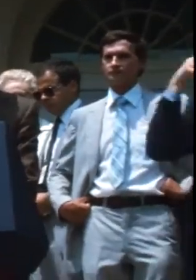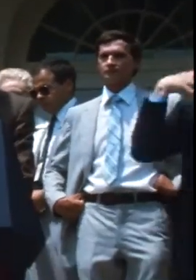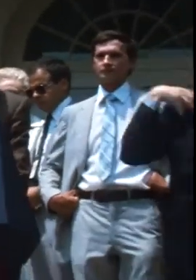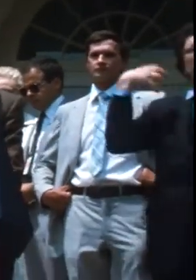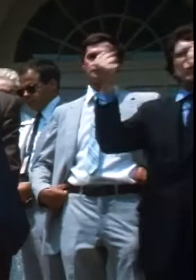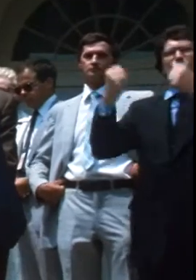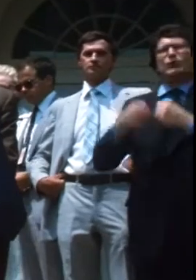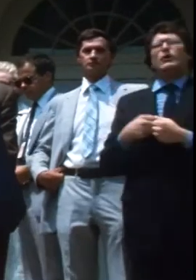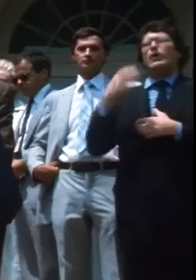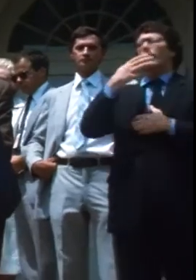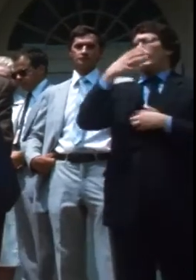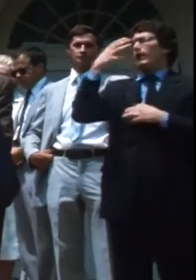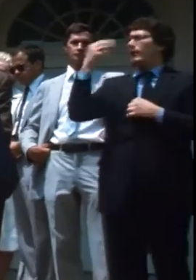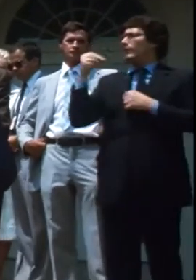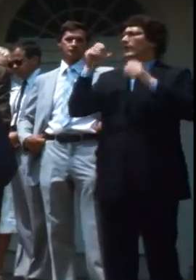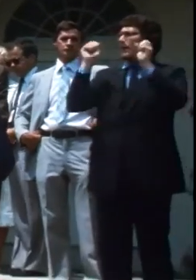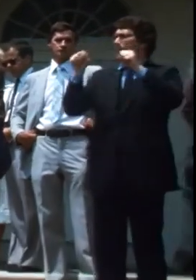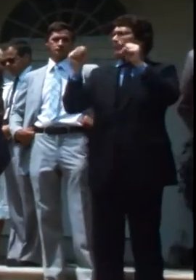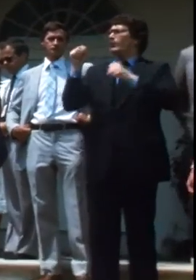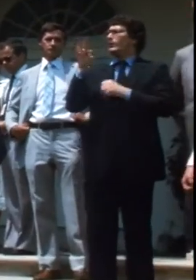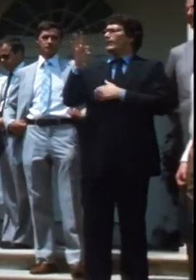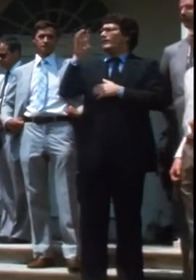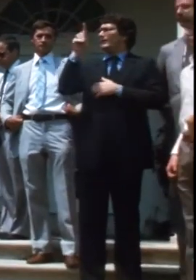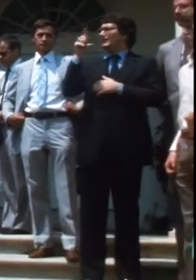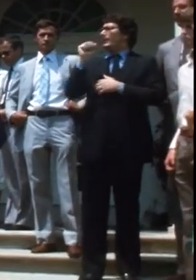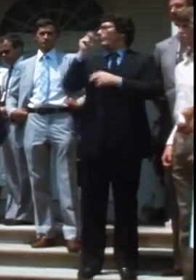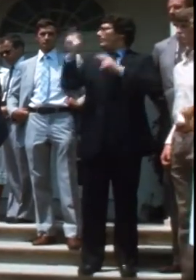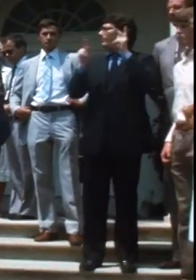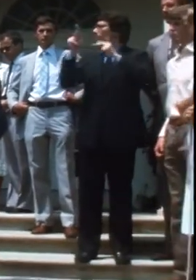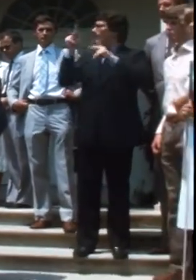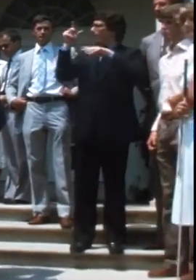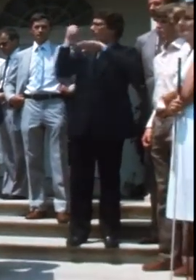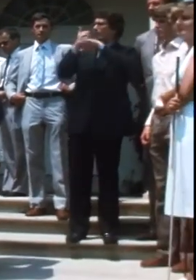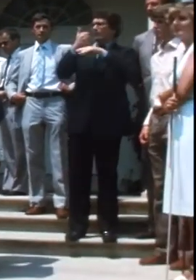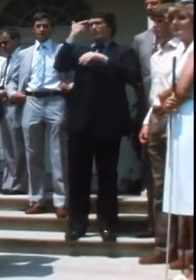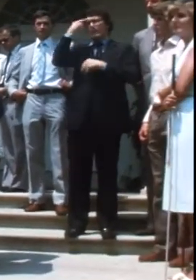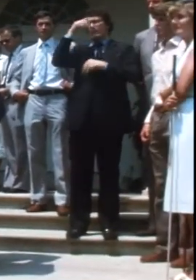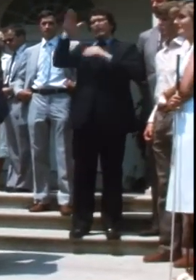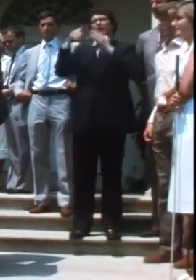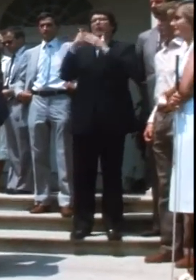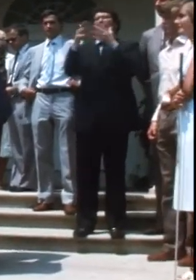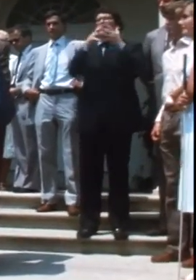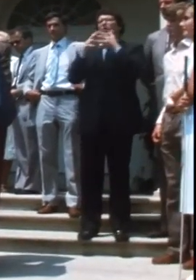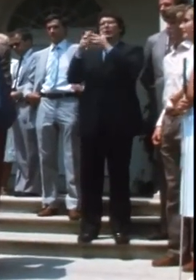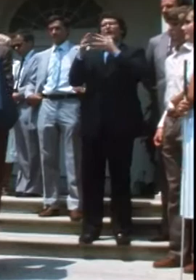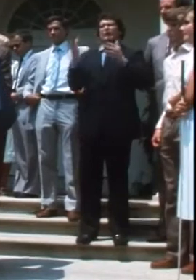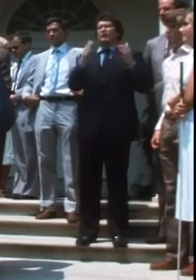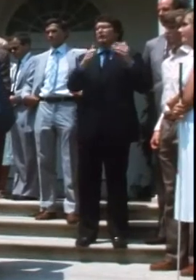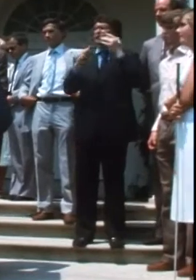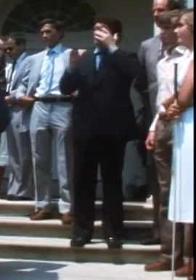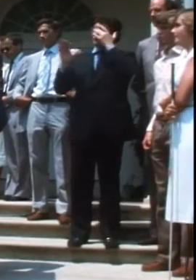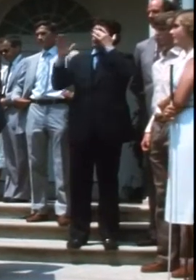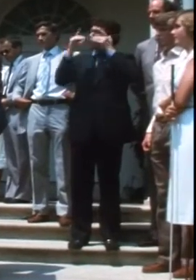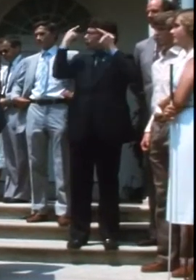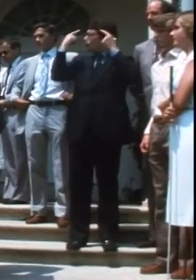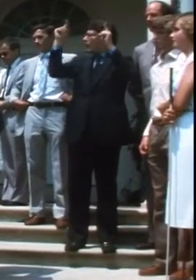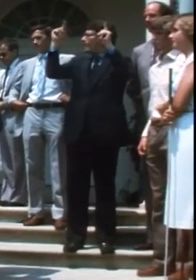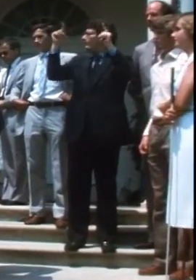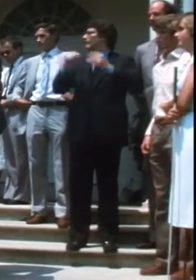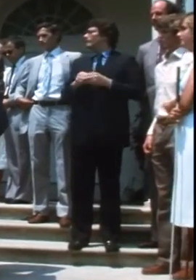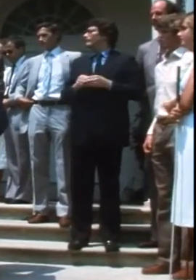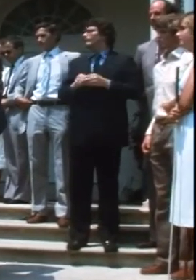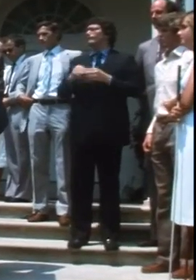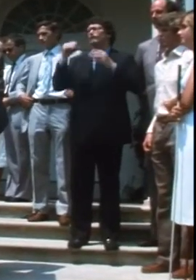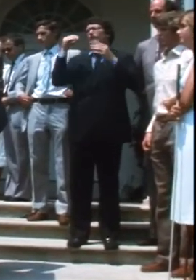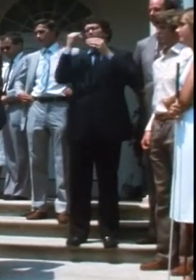courage and the capabilities of disabled people firmly in the minds of all Americans. Your triumph